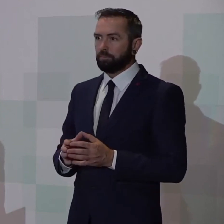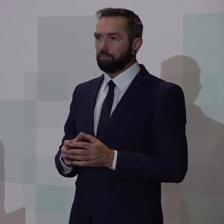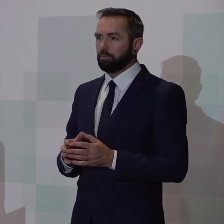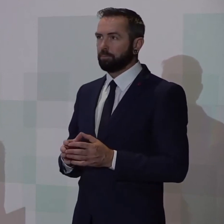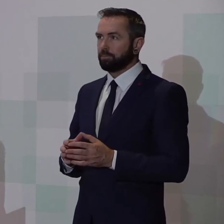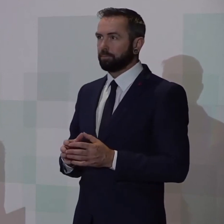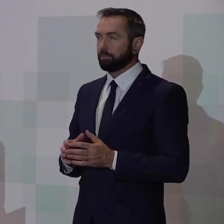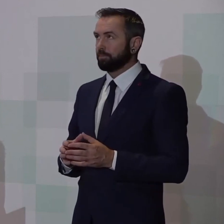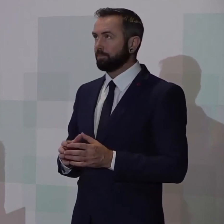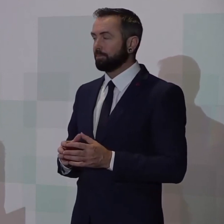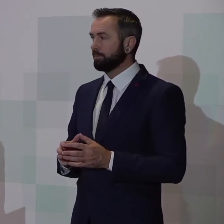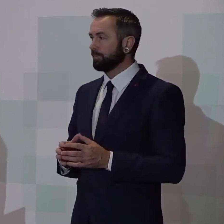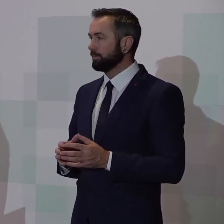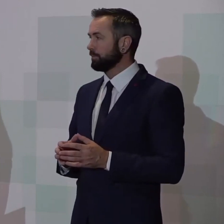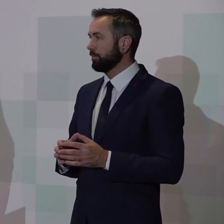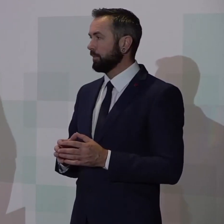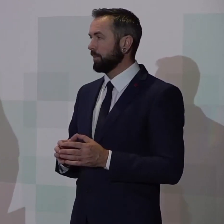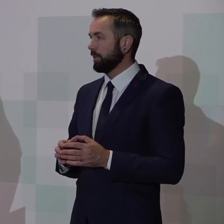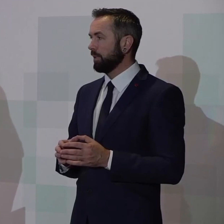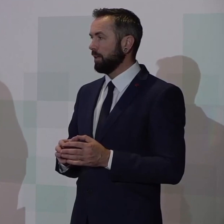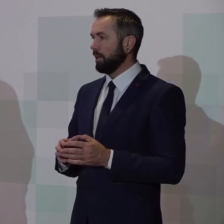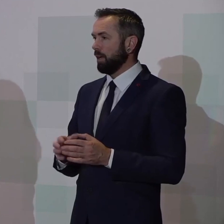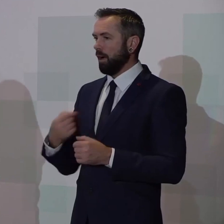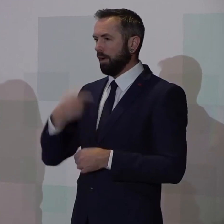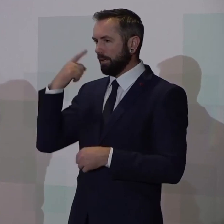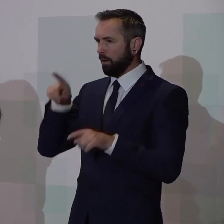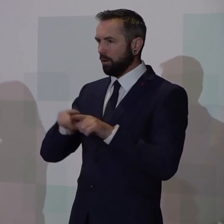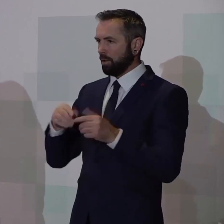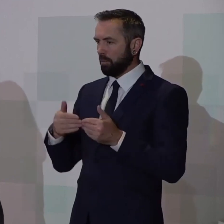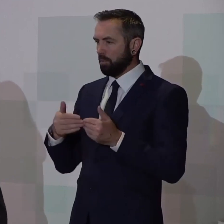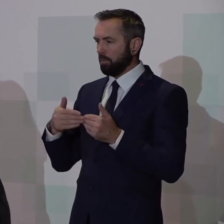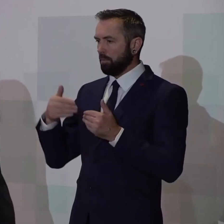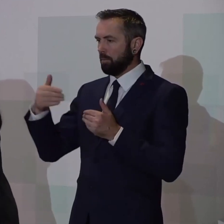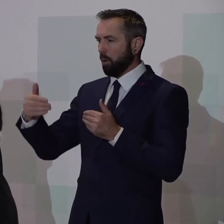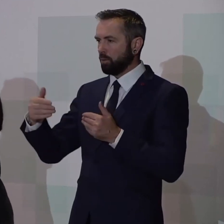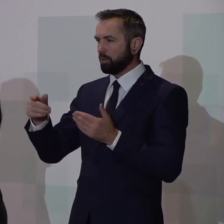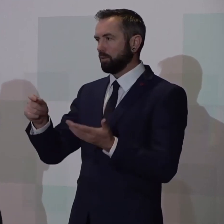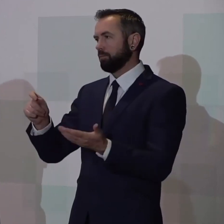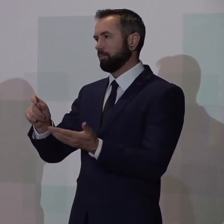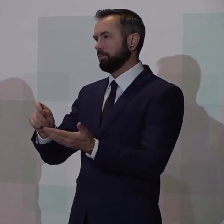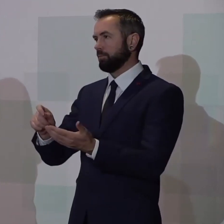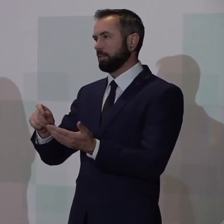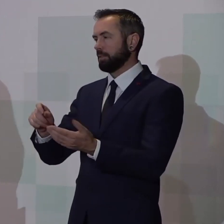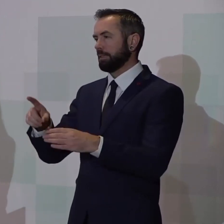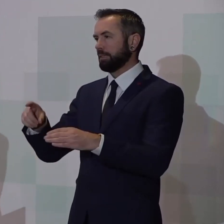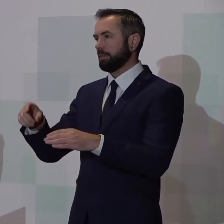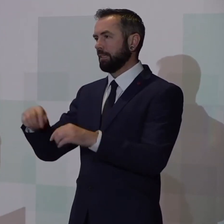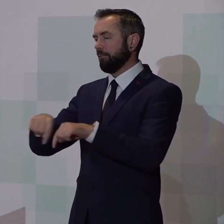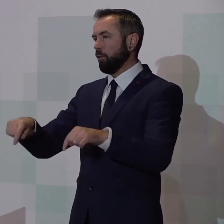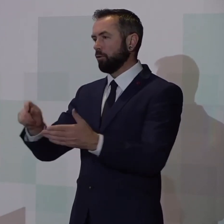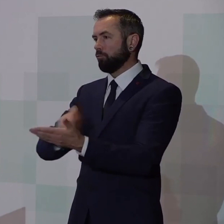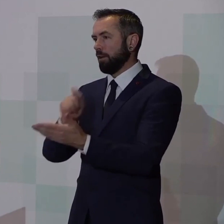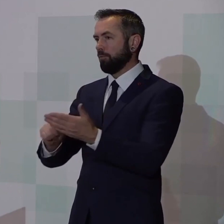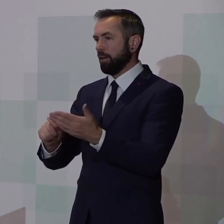So I suppose, I think, though, that post the divorce referendum of last year, it will be important in the future, if you like, to